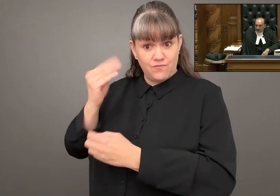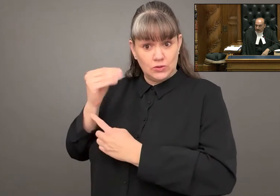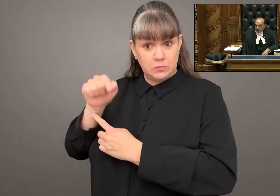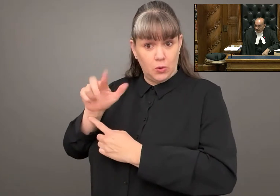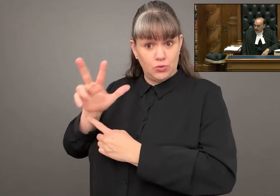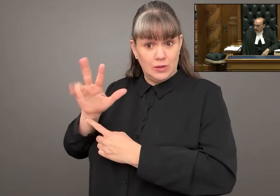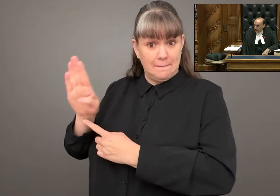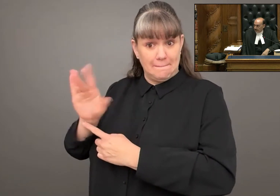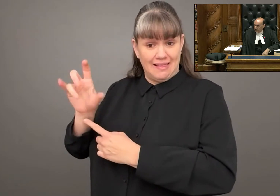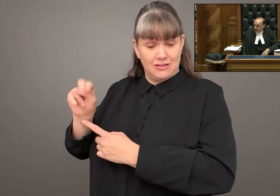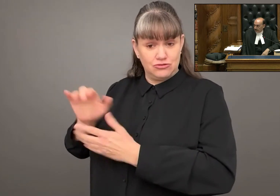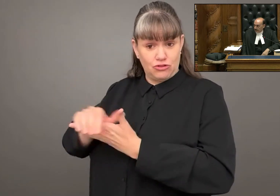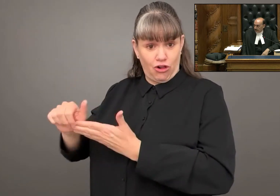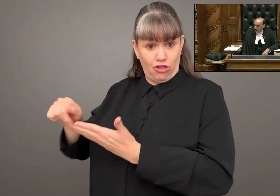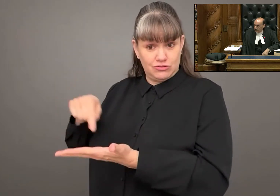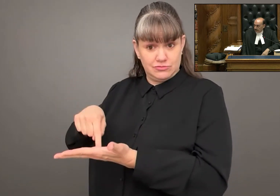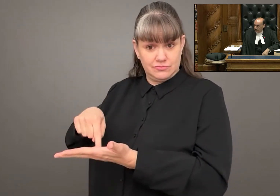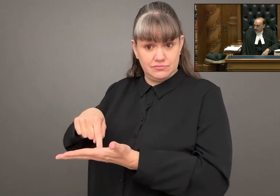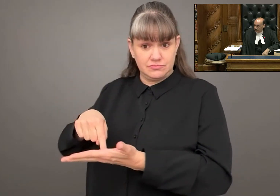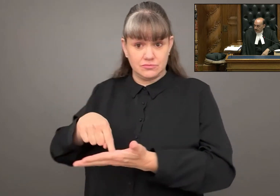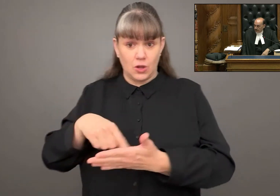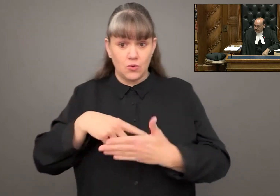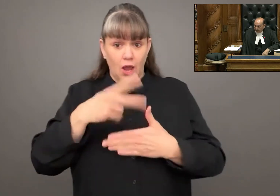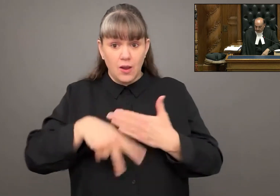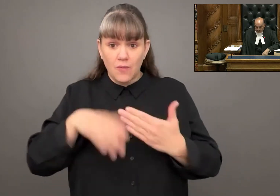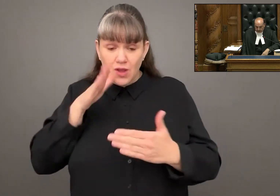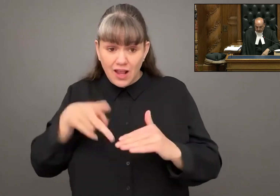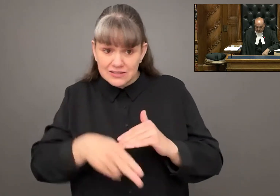Minister of Health. Thank you very much.